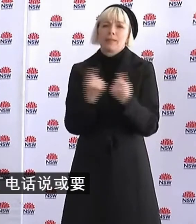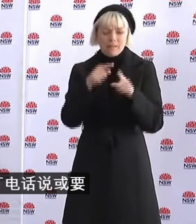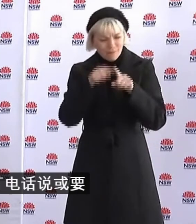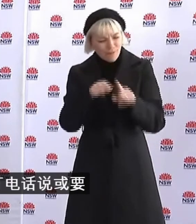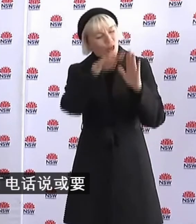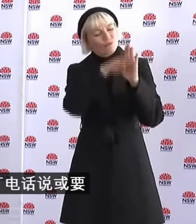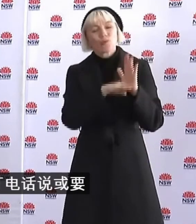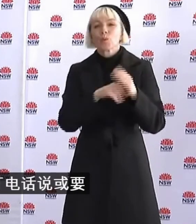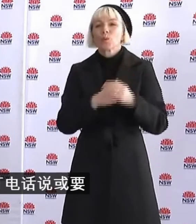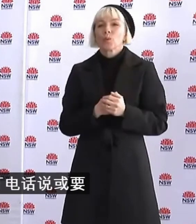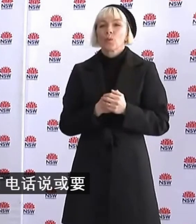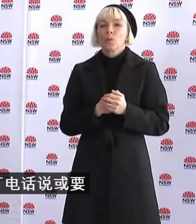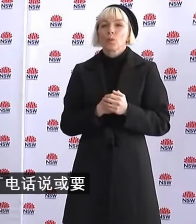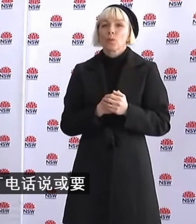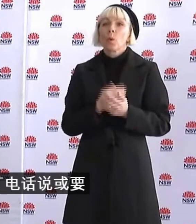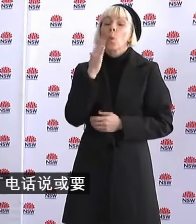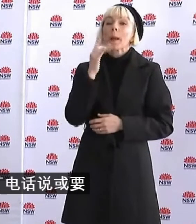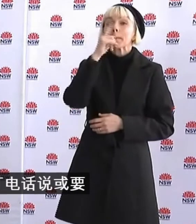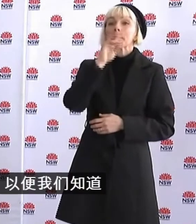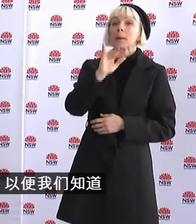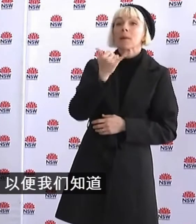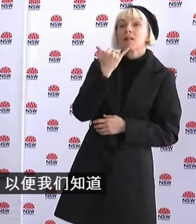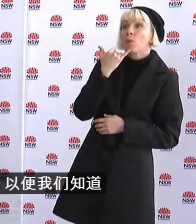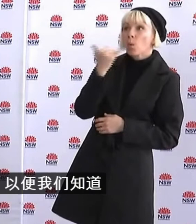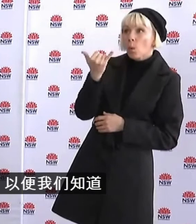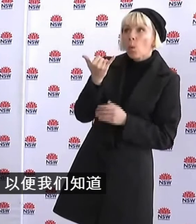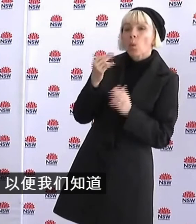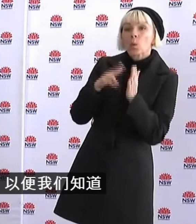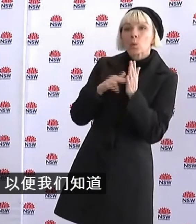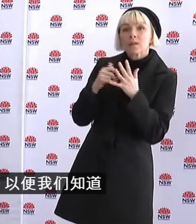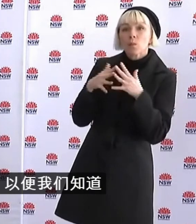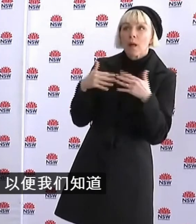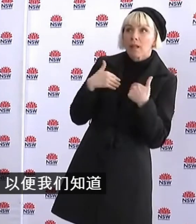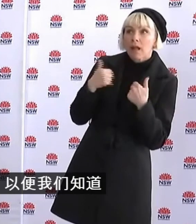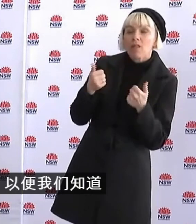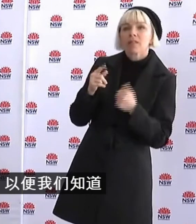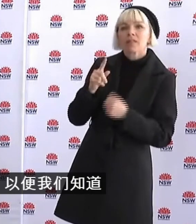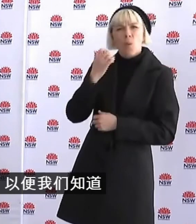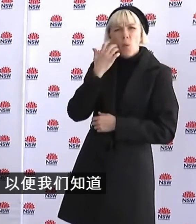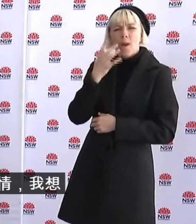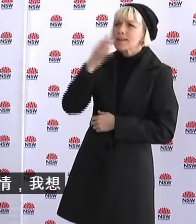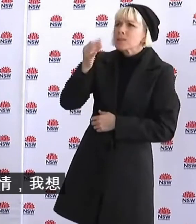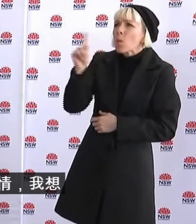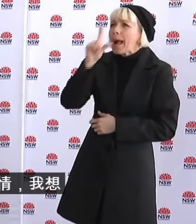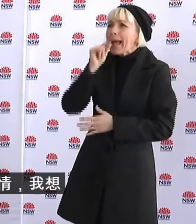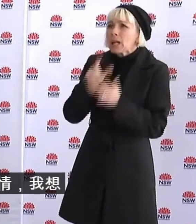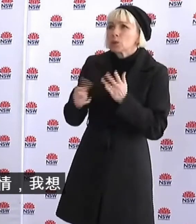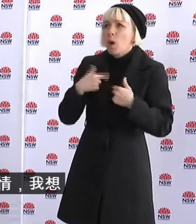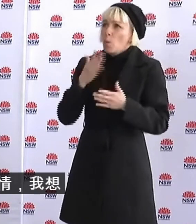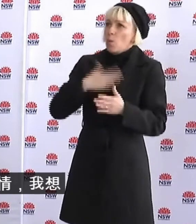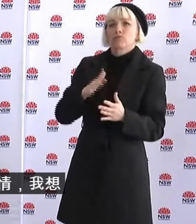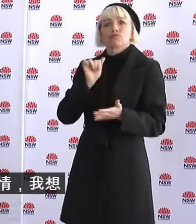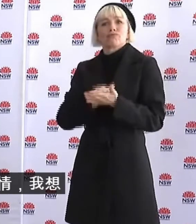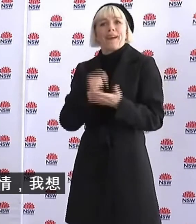are actually worried about getting in trouble. So they're ringing to say or to ask, what can I do to avoid getting in trouble? So we know that the vast majority